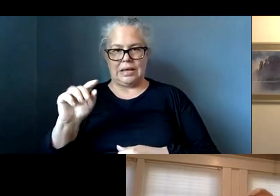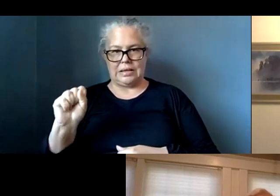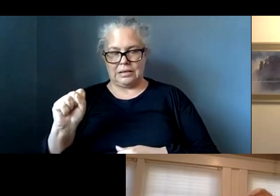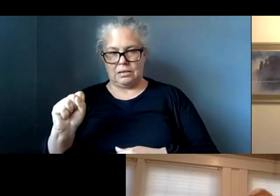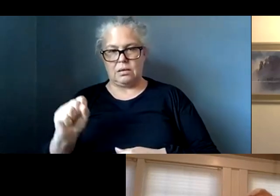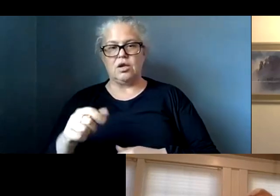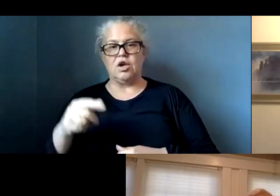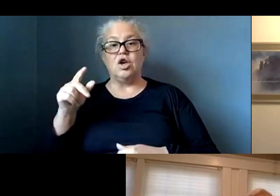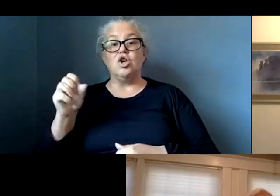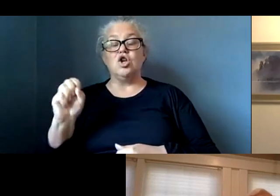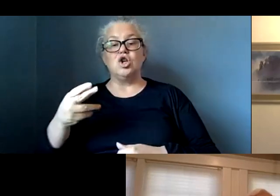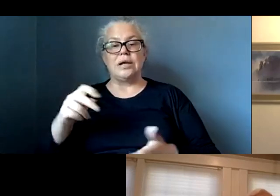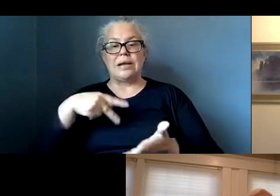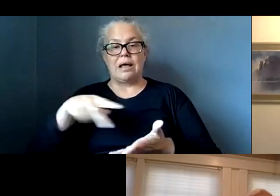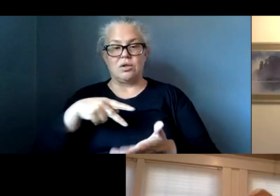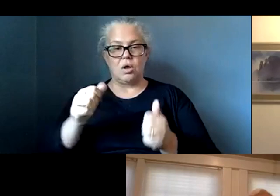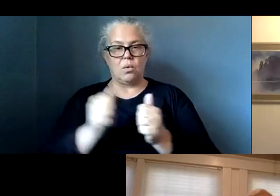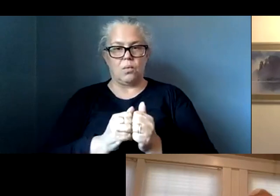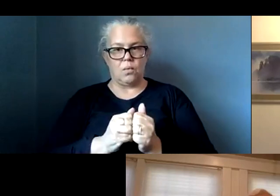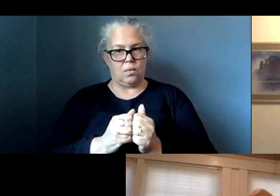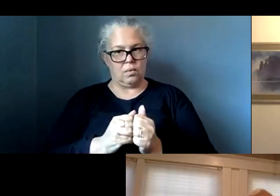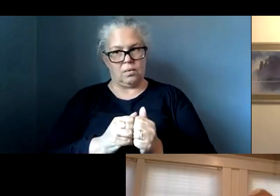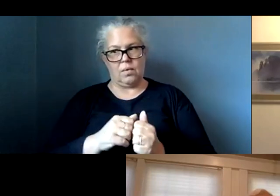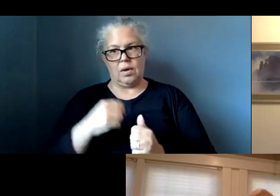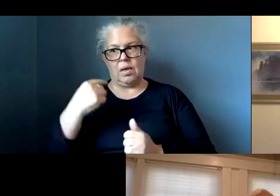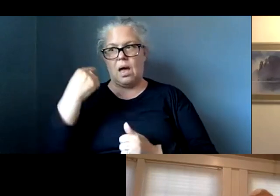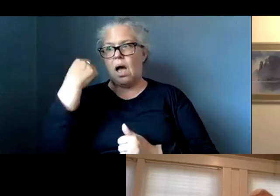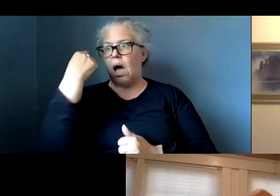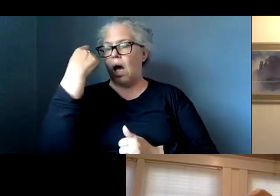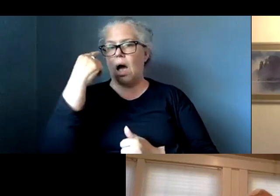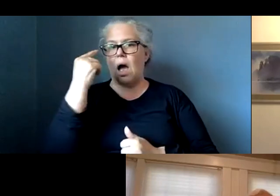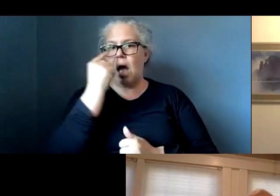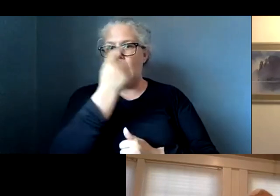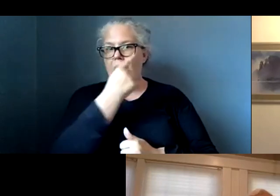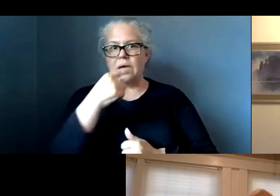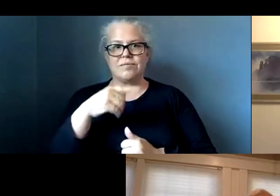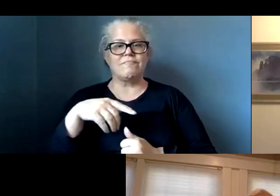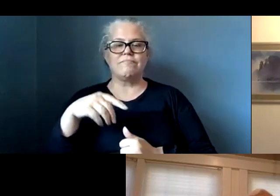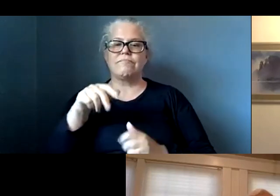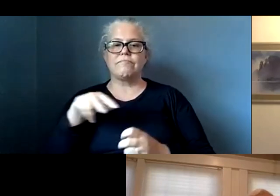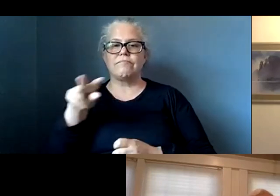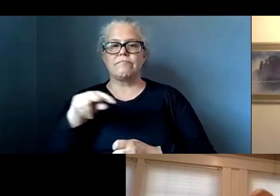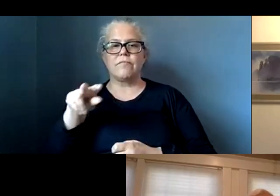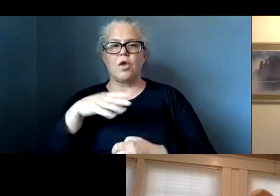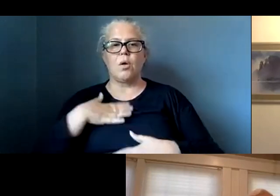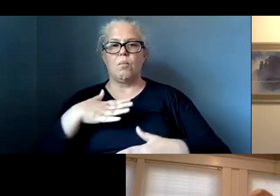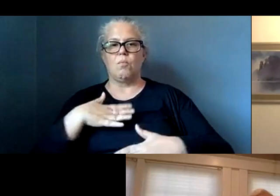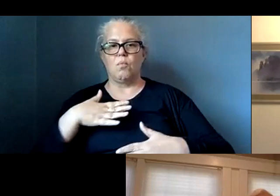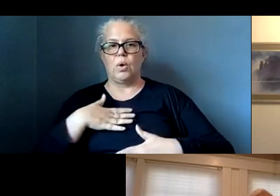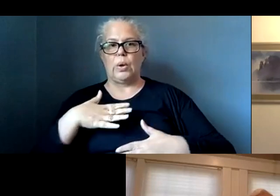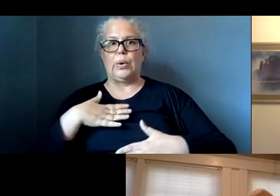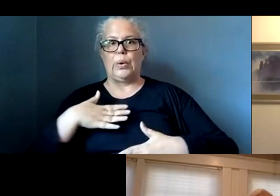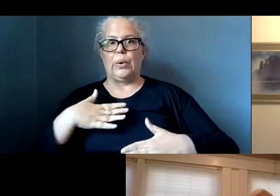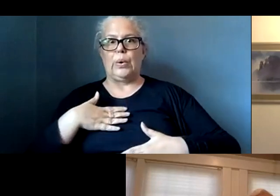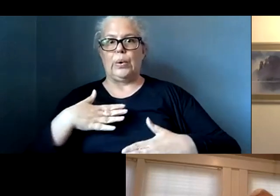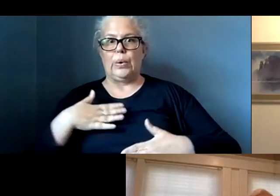She danced along with vague, regardless eyes, anxious her lips, her breathing quick and short.